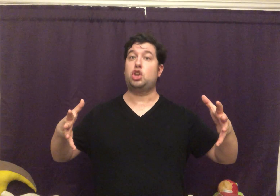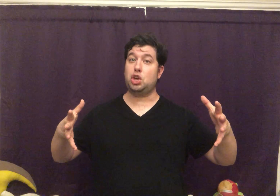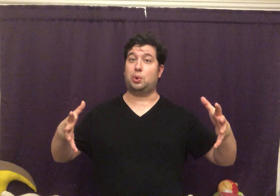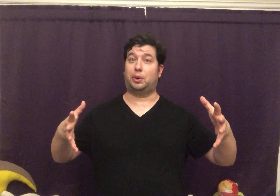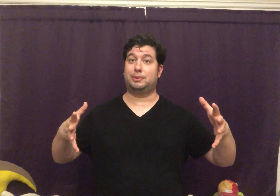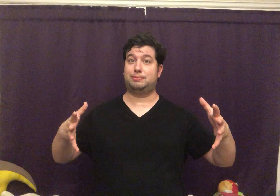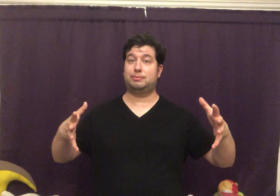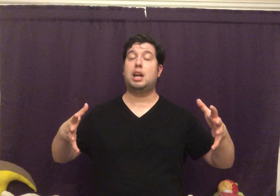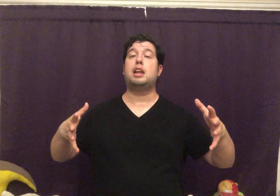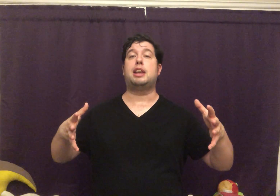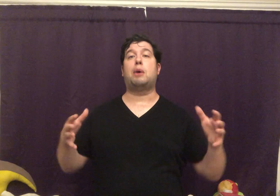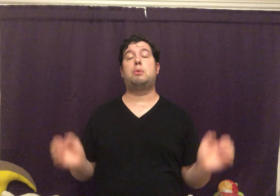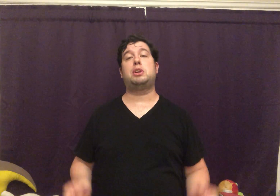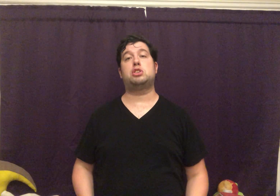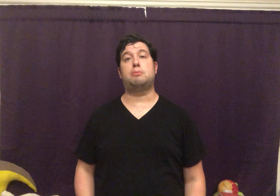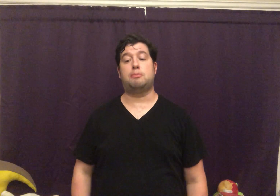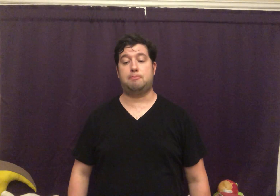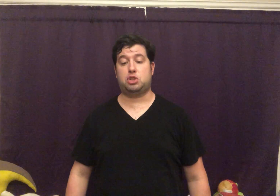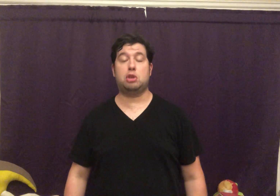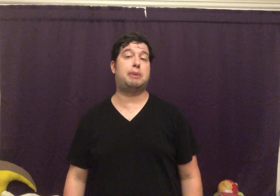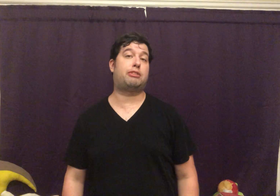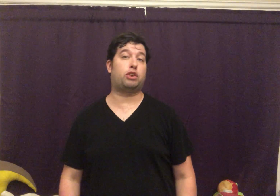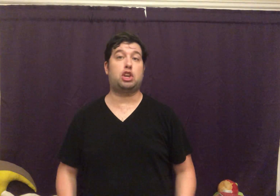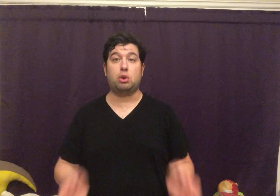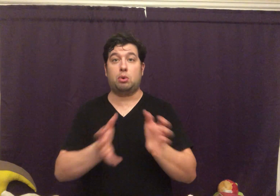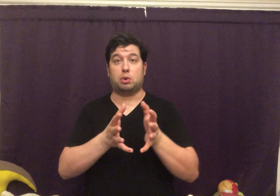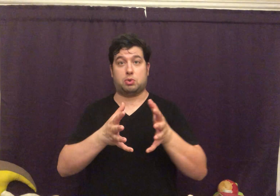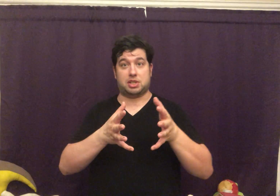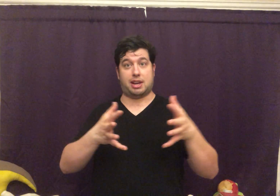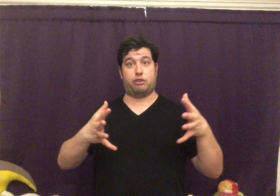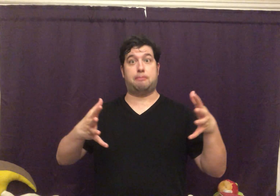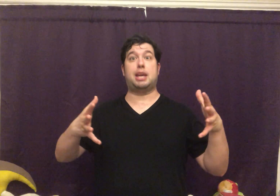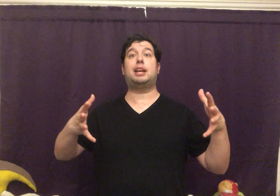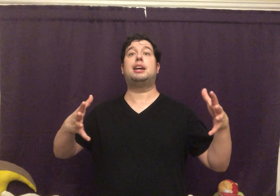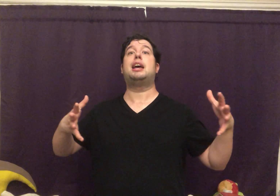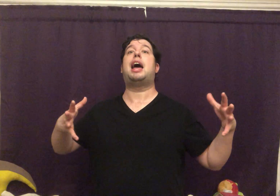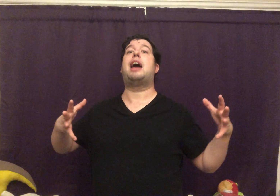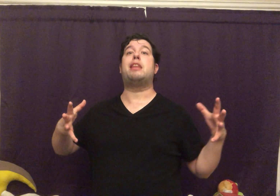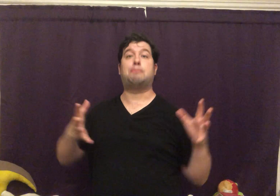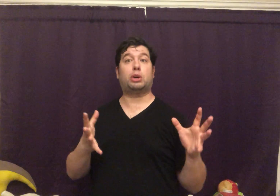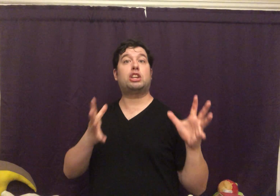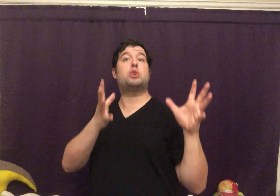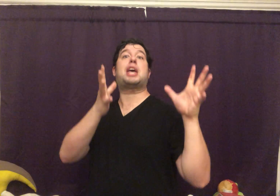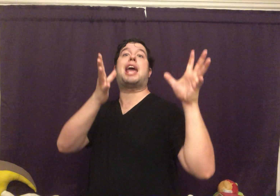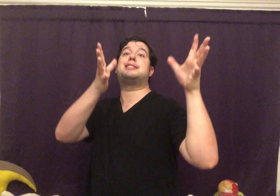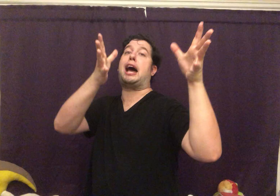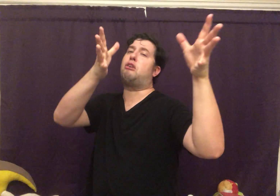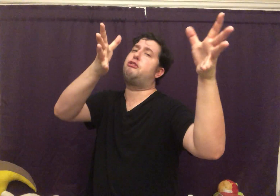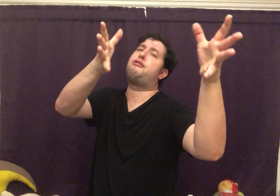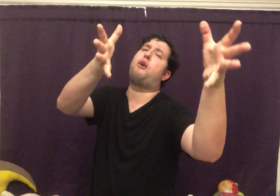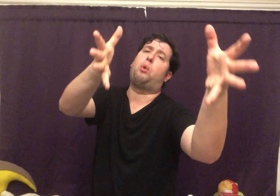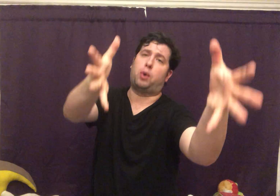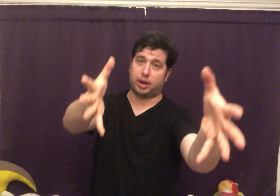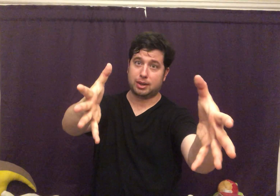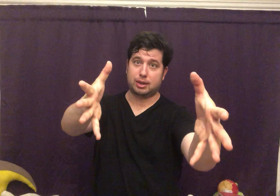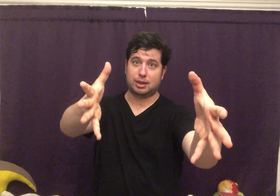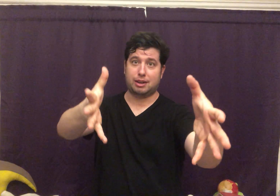You. Now when we do too big for you, we're doing the sign for big, and then bringing those hands out forward.